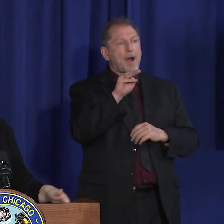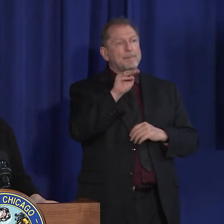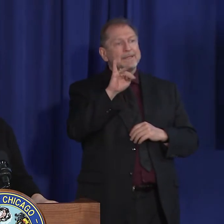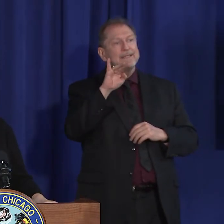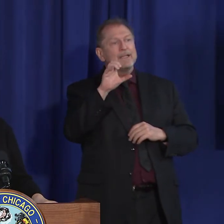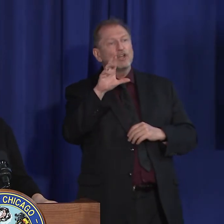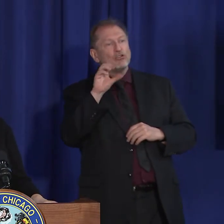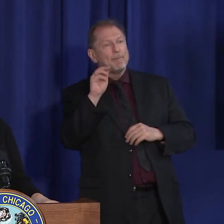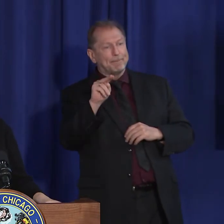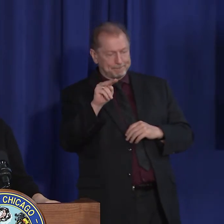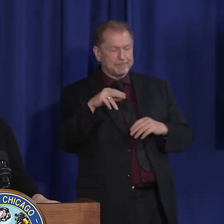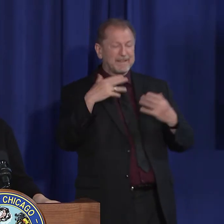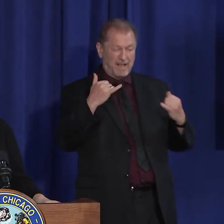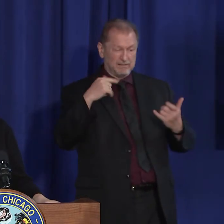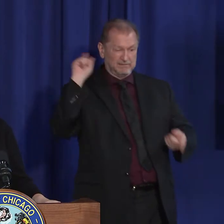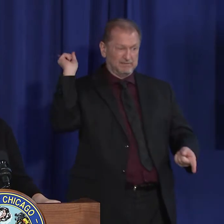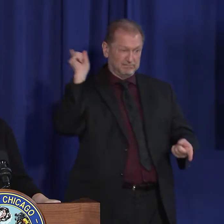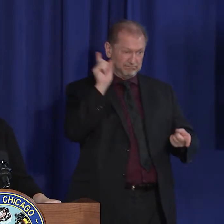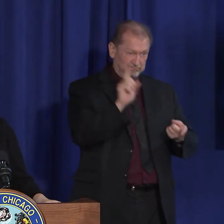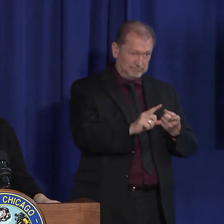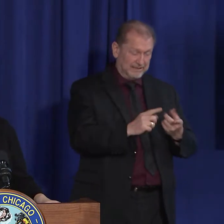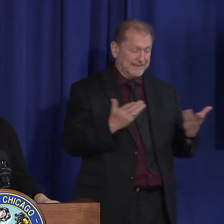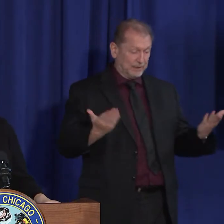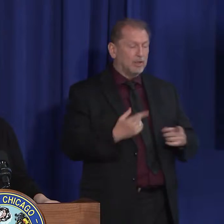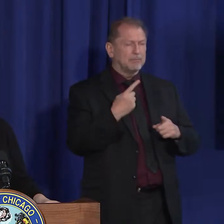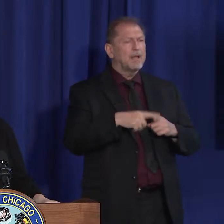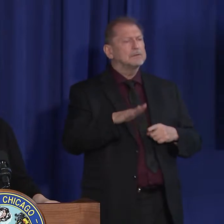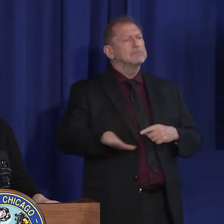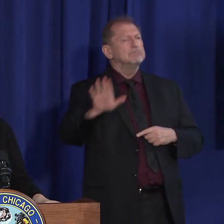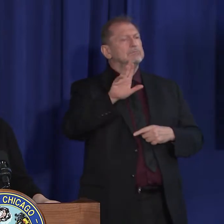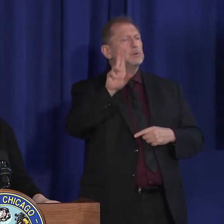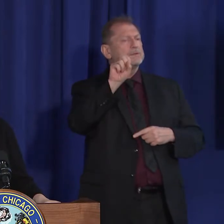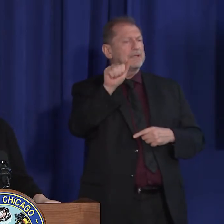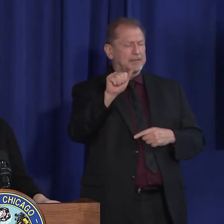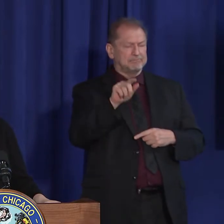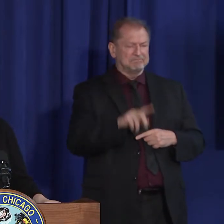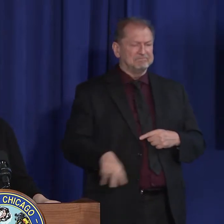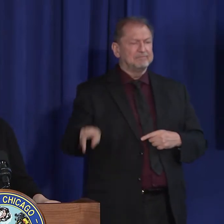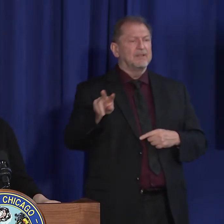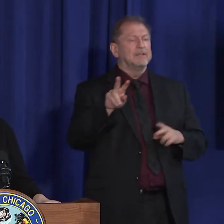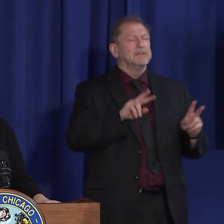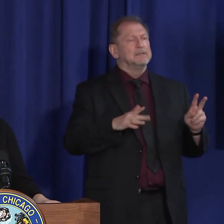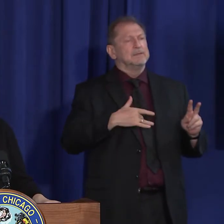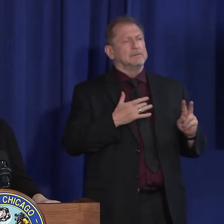the country, people are looking at metrics. They are looking at what